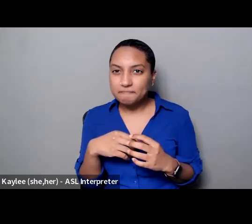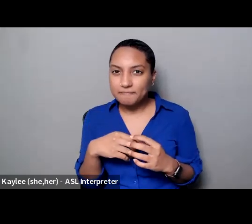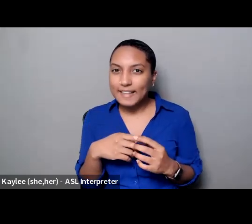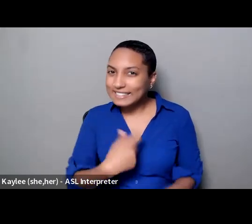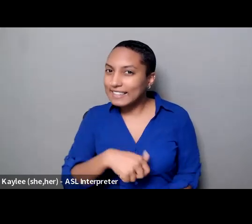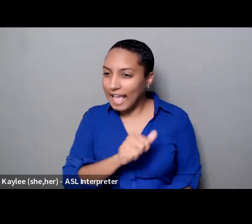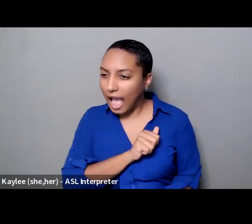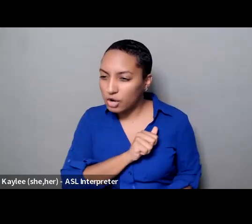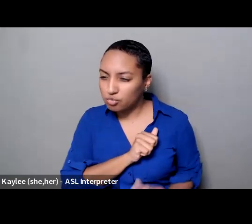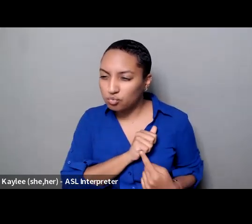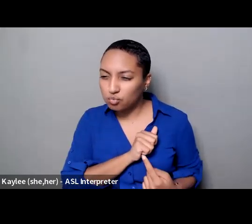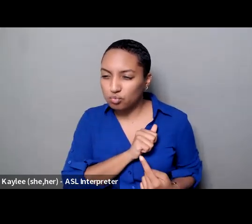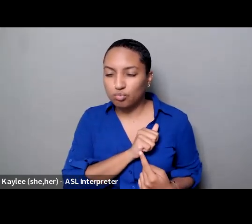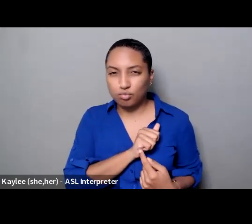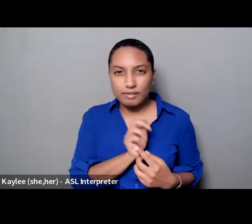need and understanding,